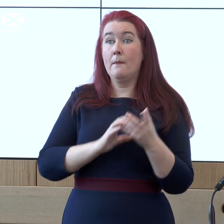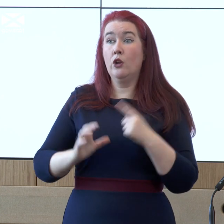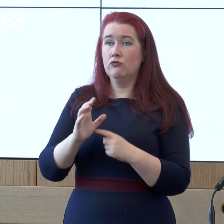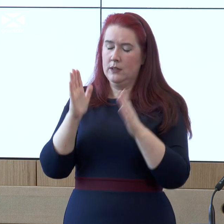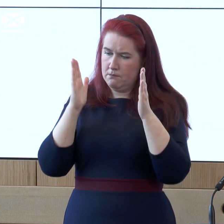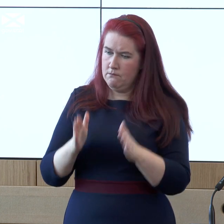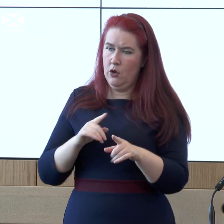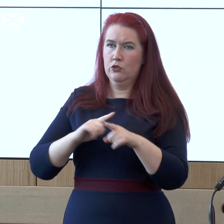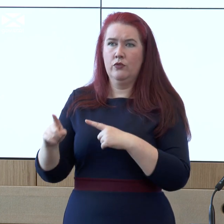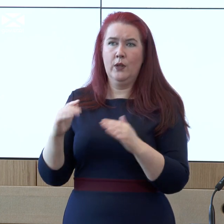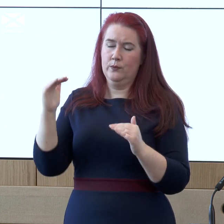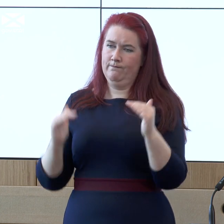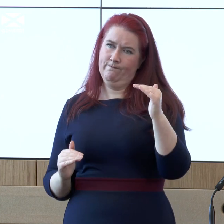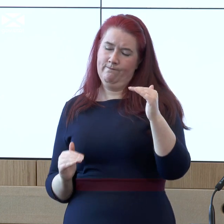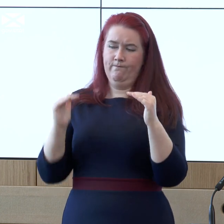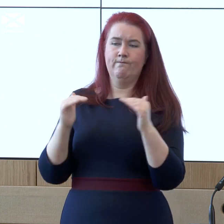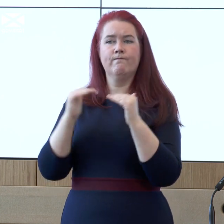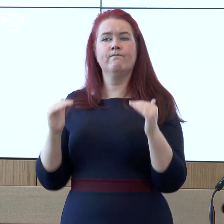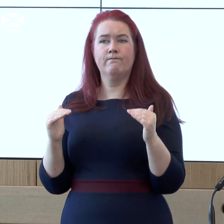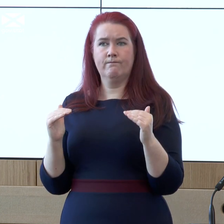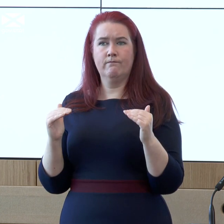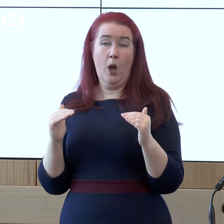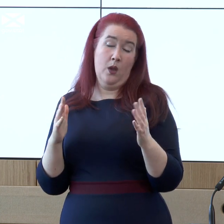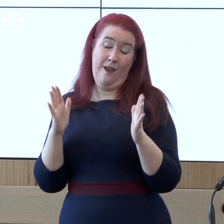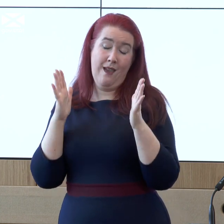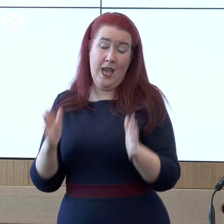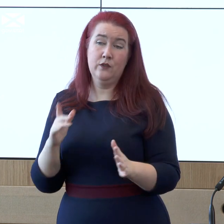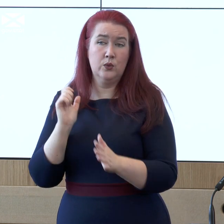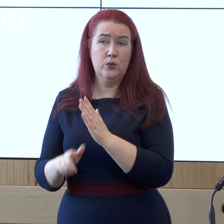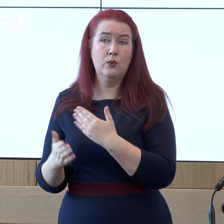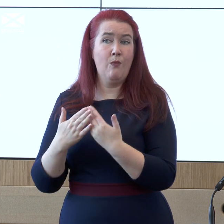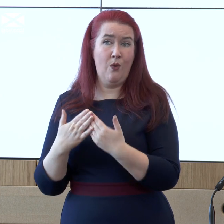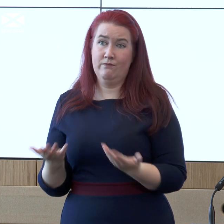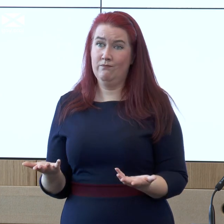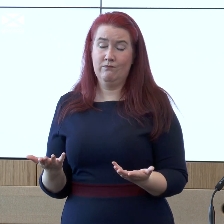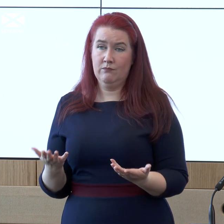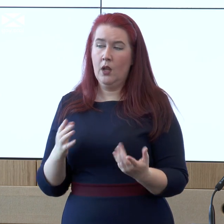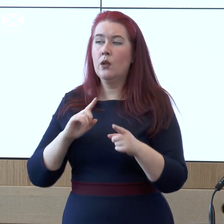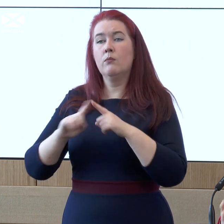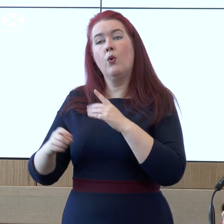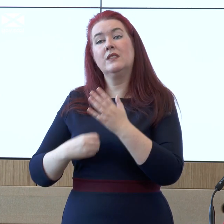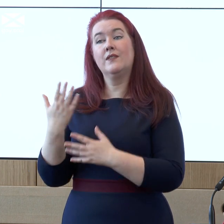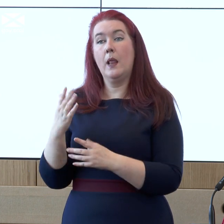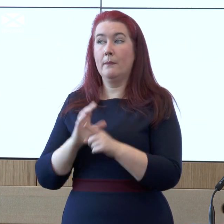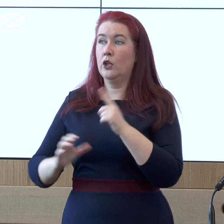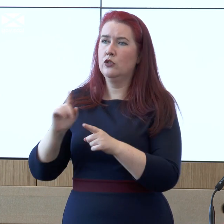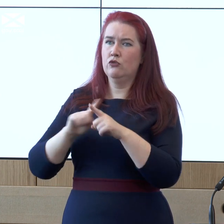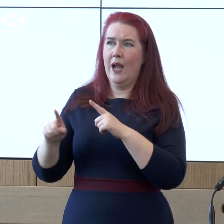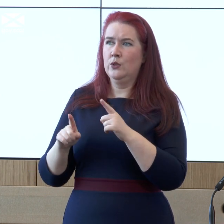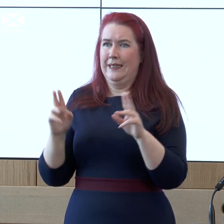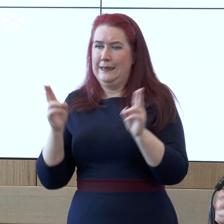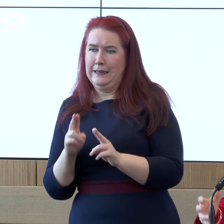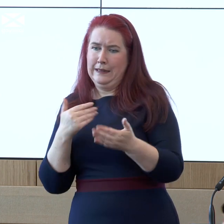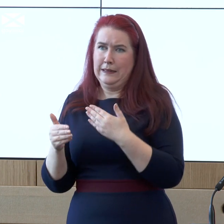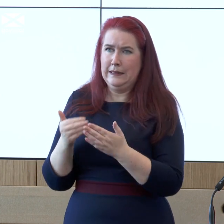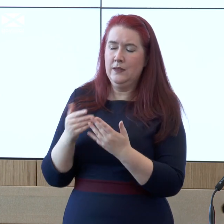climate injustice. But we need to do more than that. Most effort in developed countries is currently on mitigation, on averting